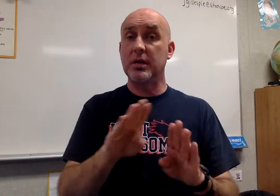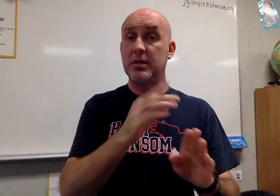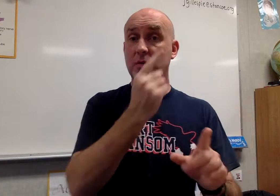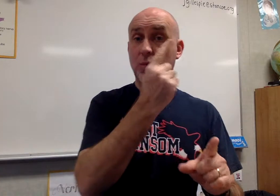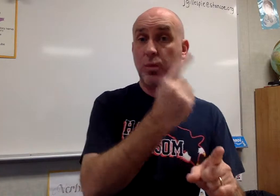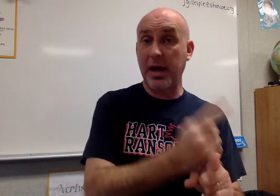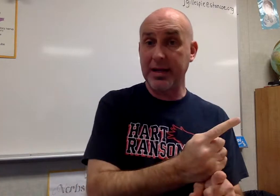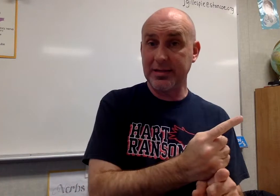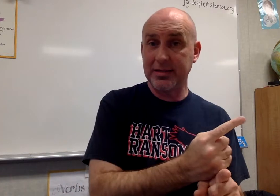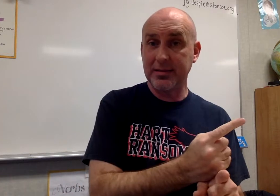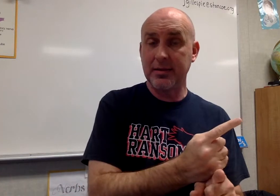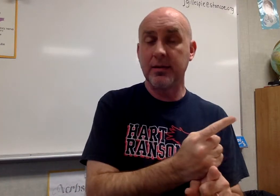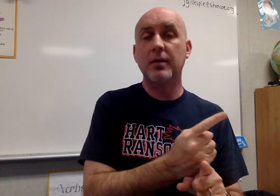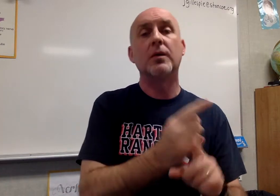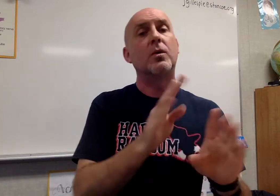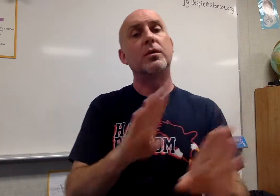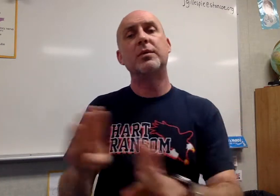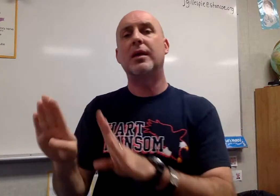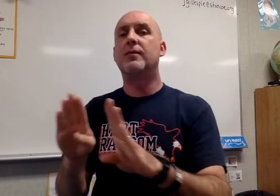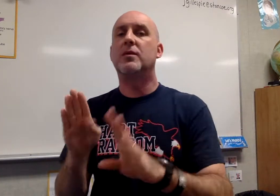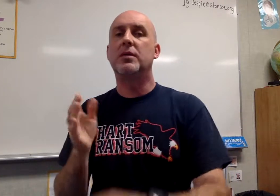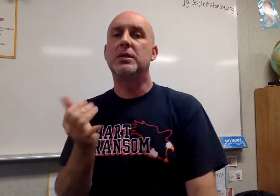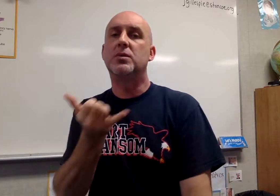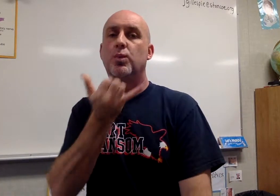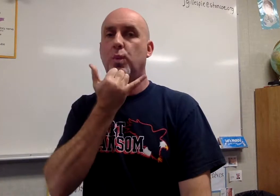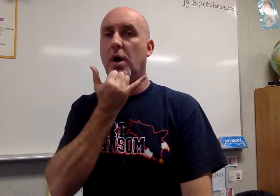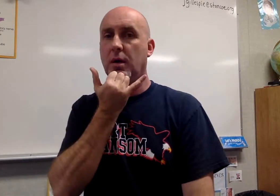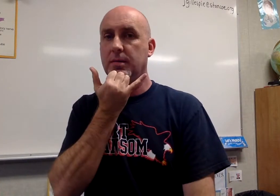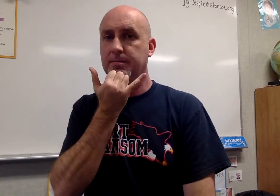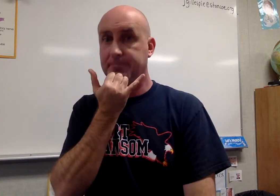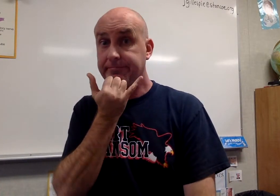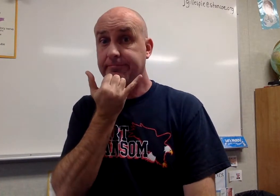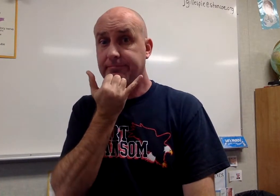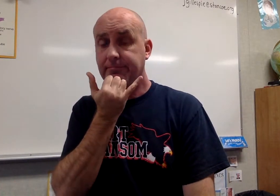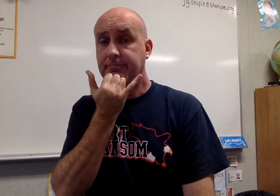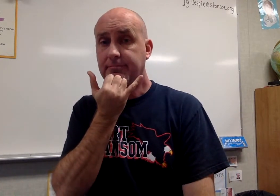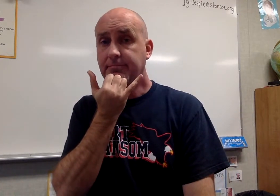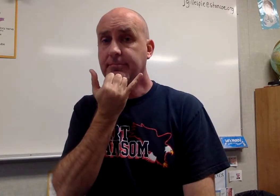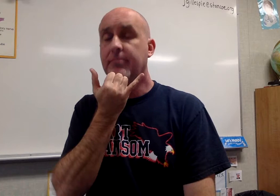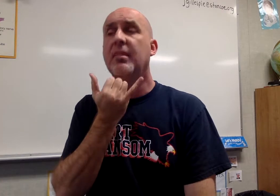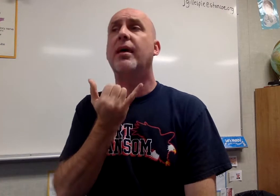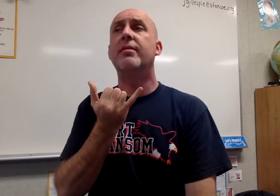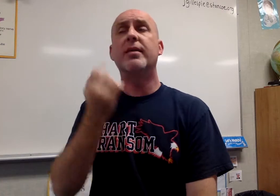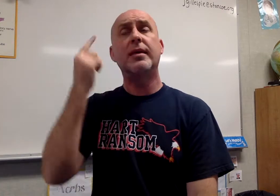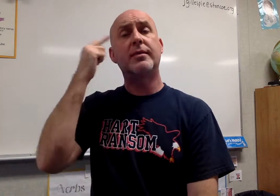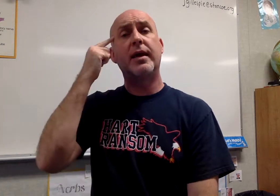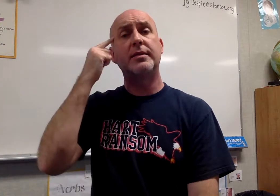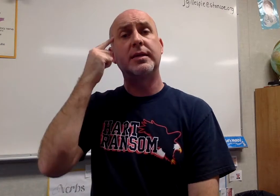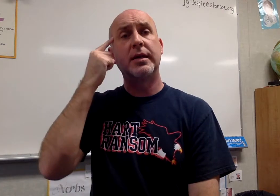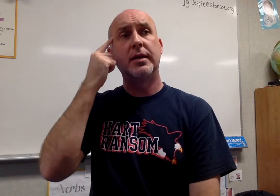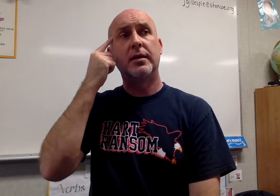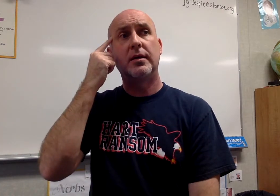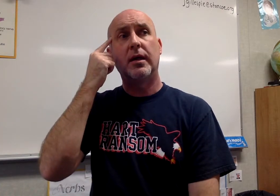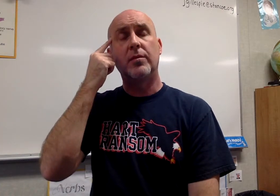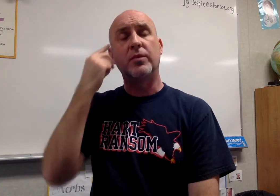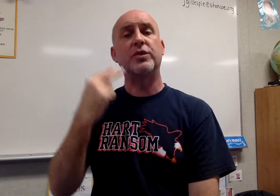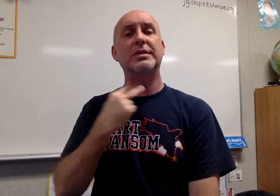is right or the behavior is wrong. I think that if you're stuck